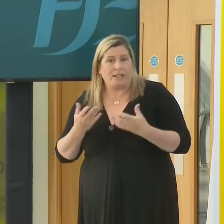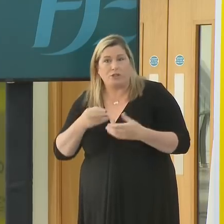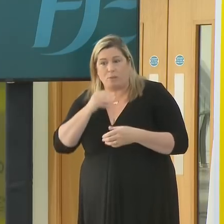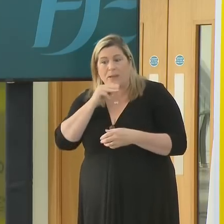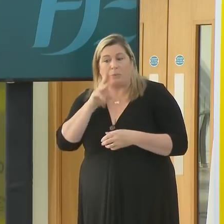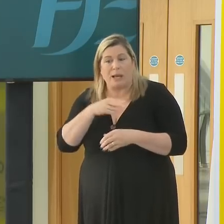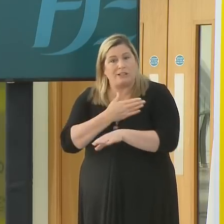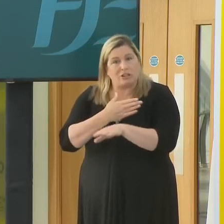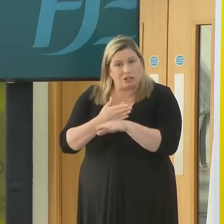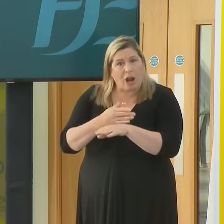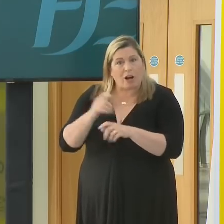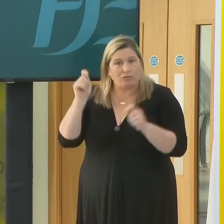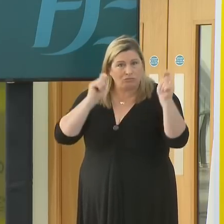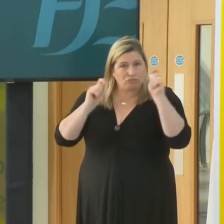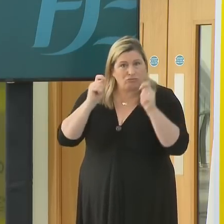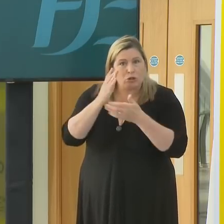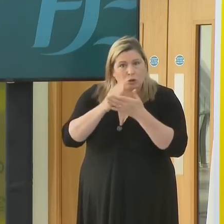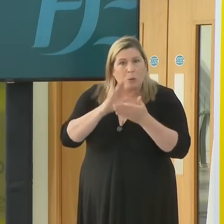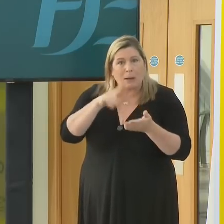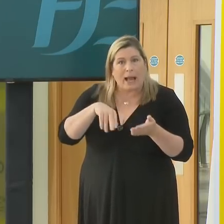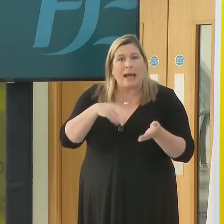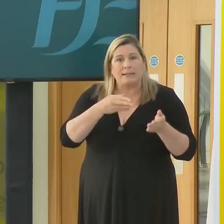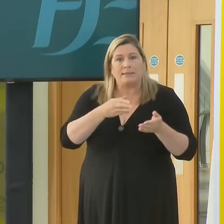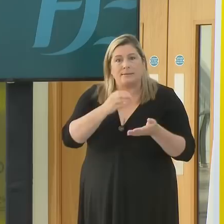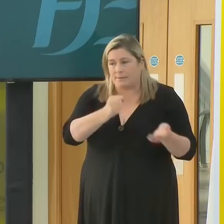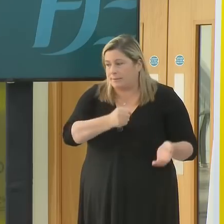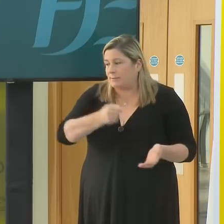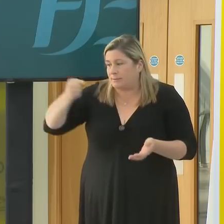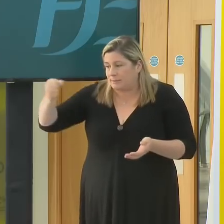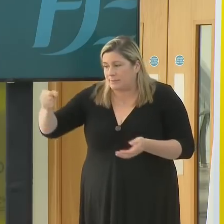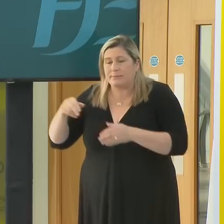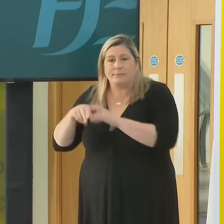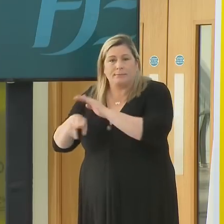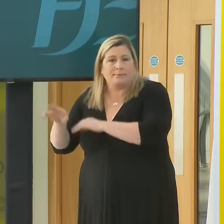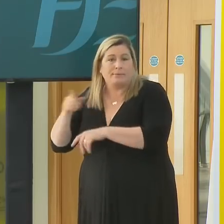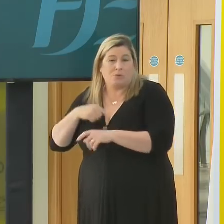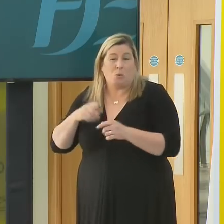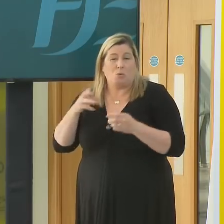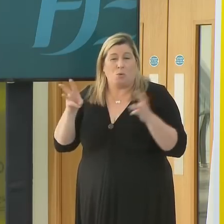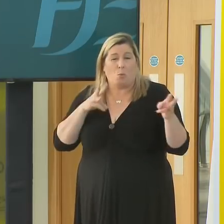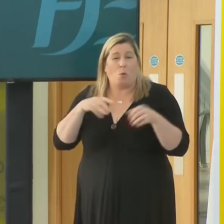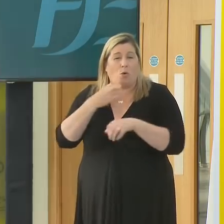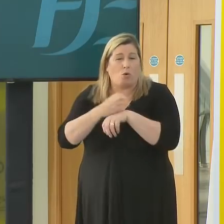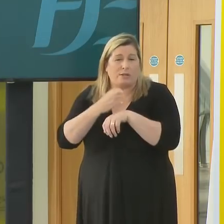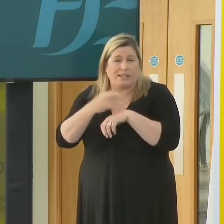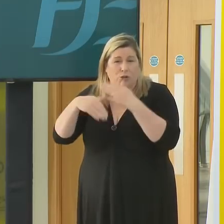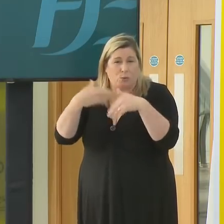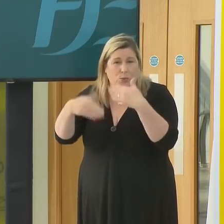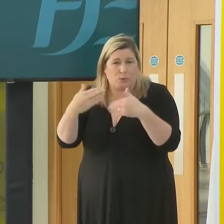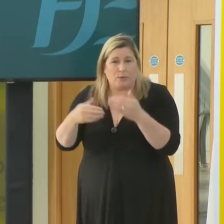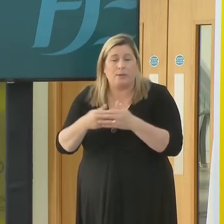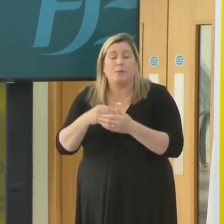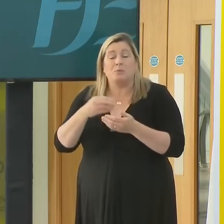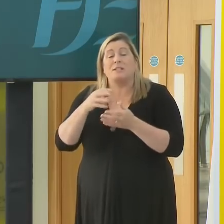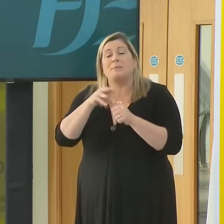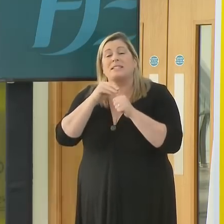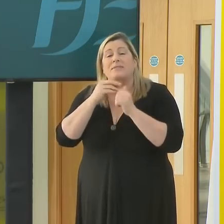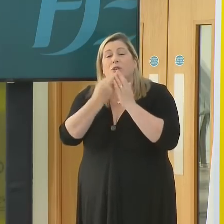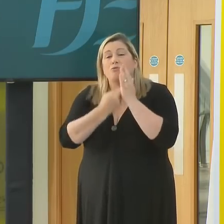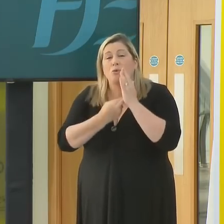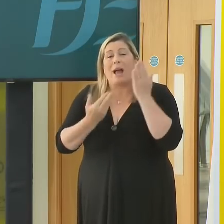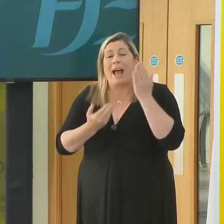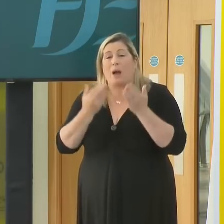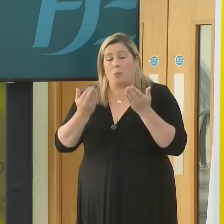start discharging in some locations. So there's work going on locally in respect of that. And there are particular rule sets from public health in terms of how